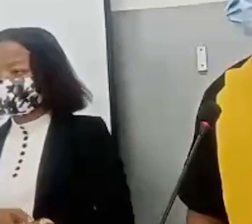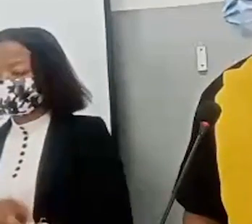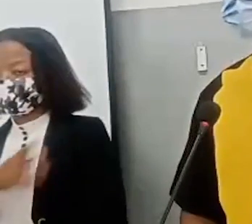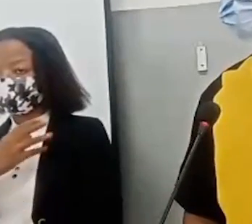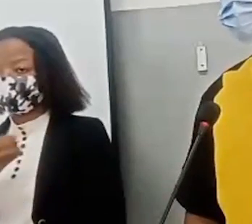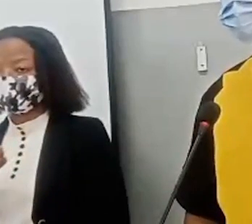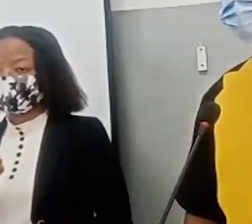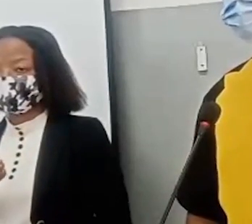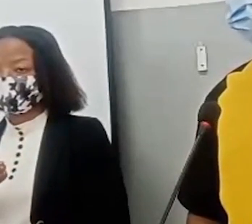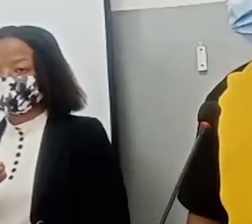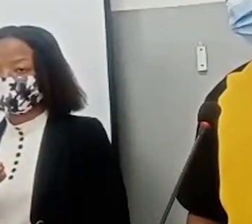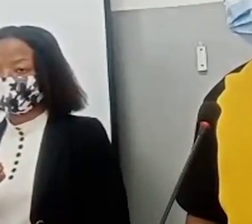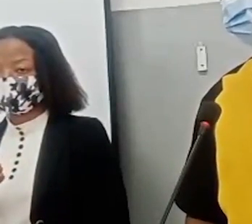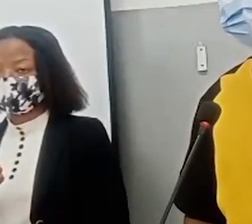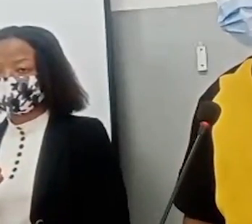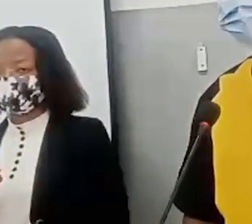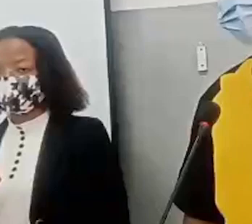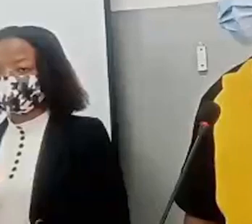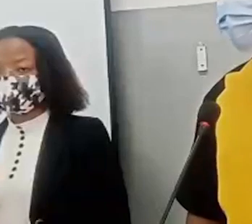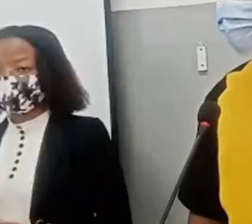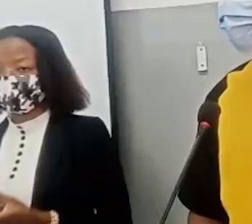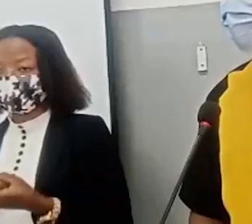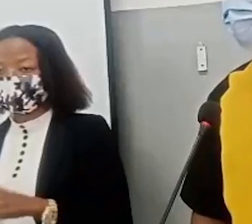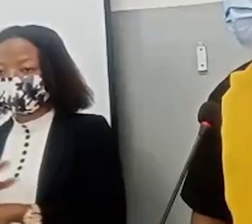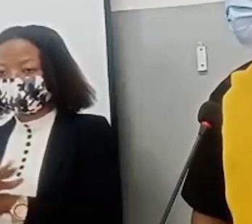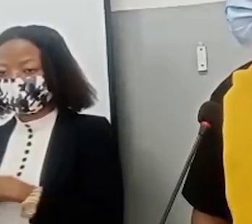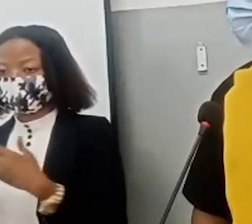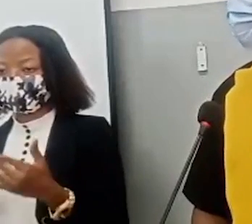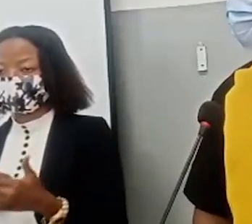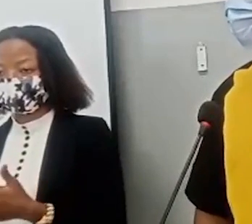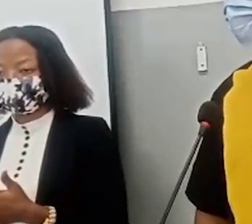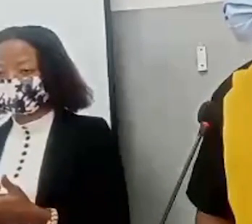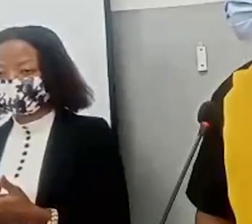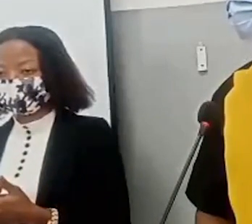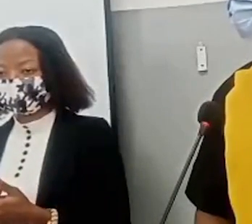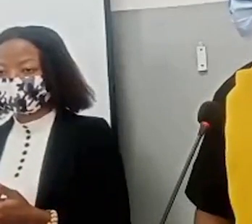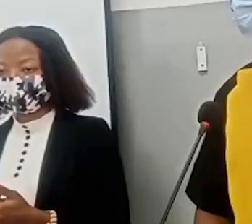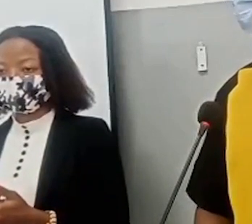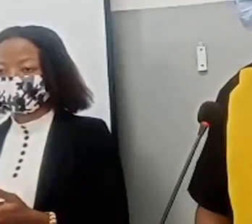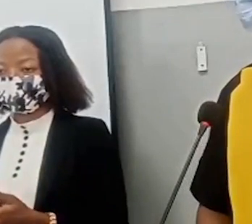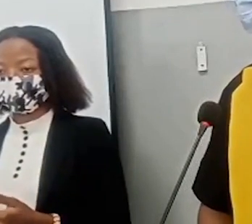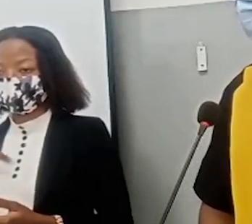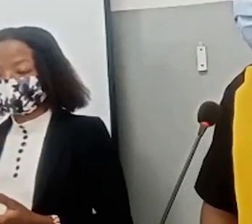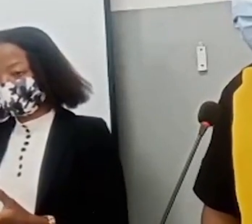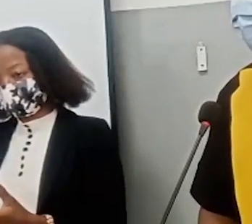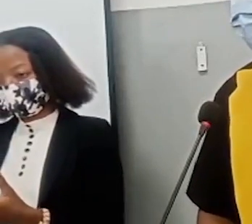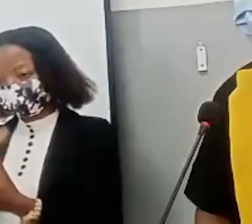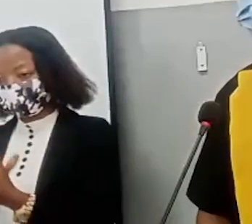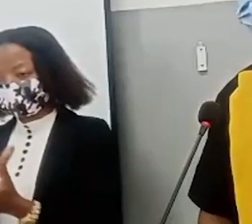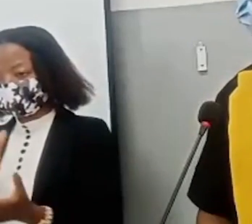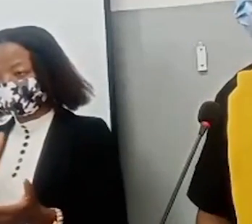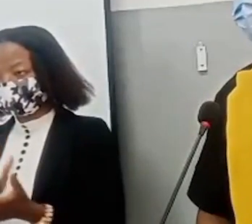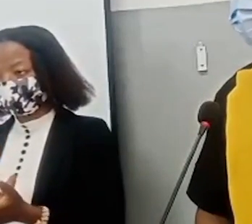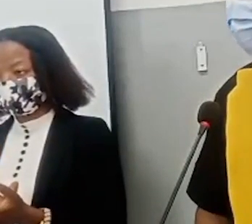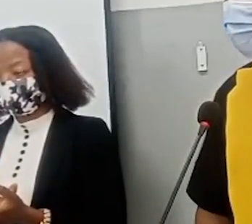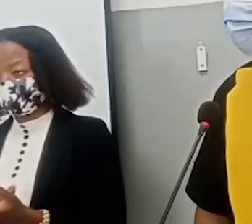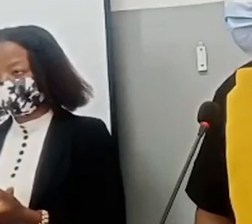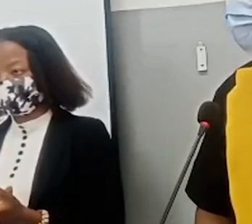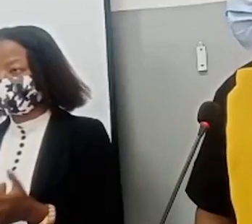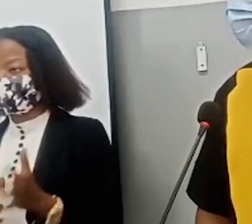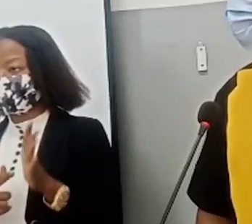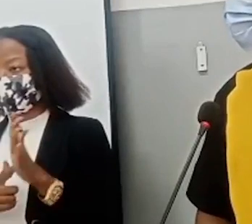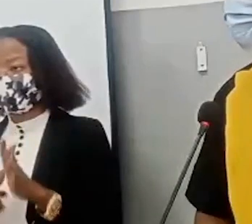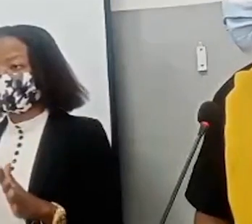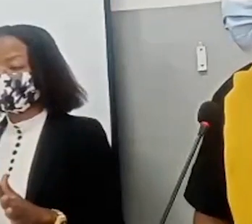And having gone successfully through wave one and wave two, and in our reasonable estimation, we believe as a response, we